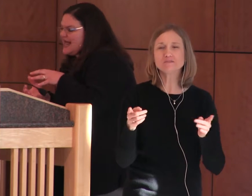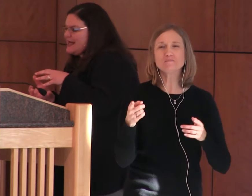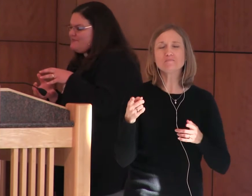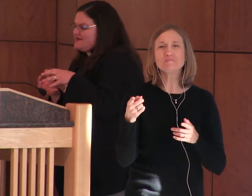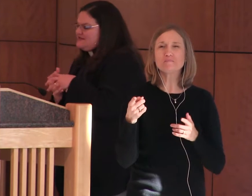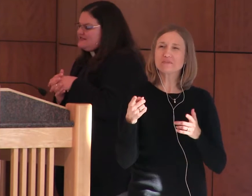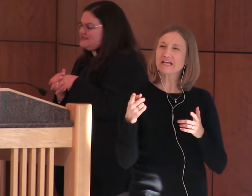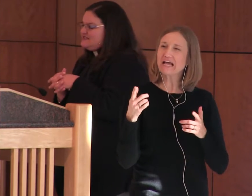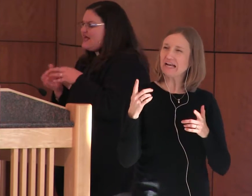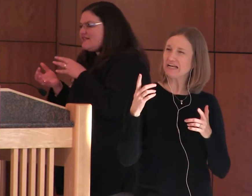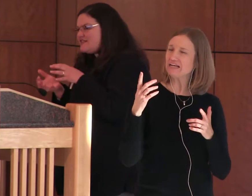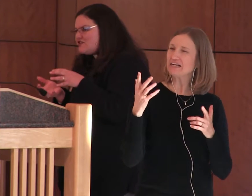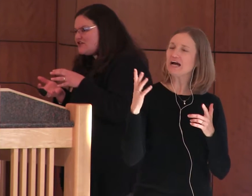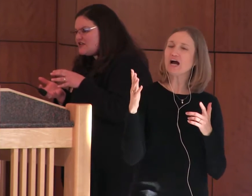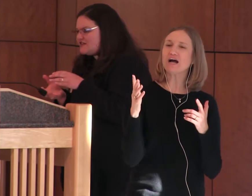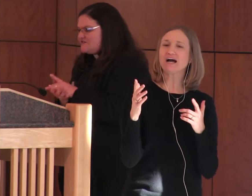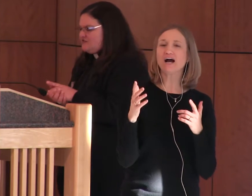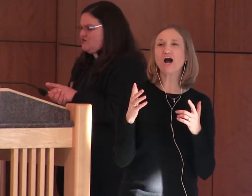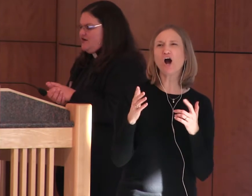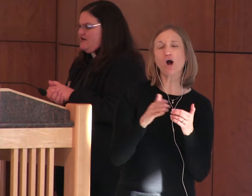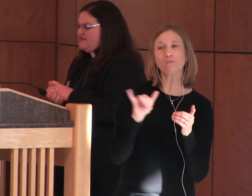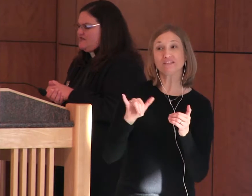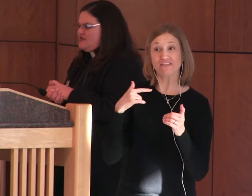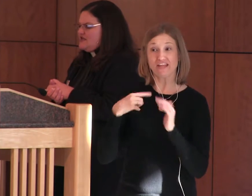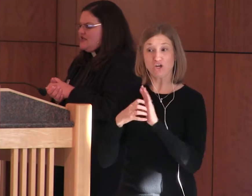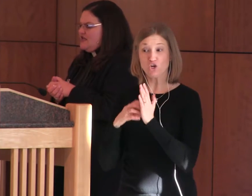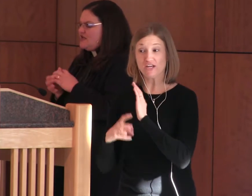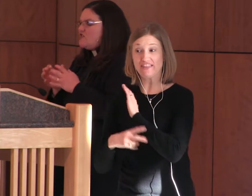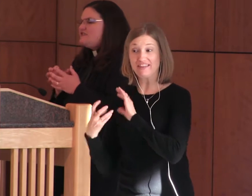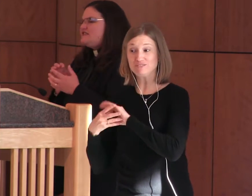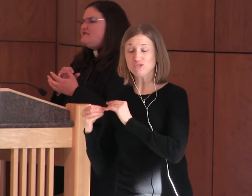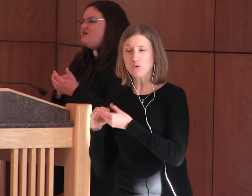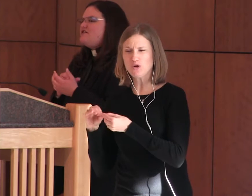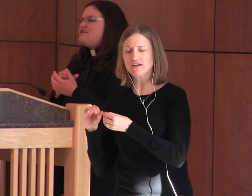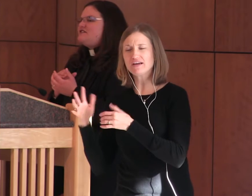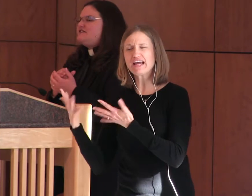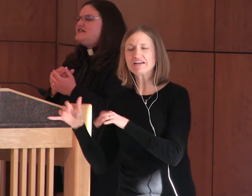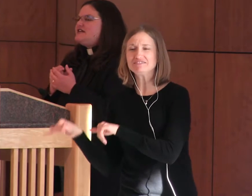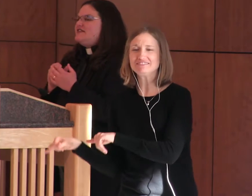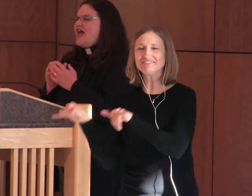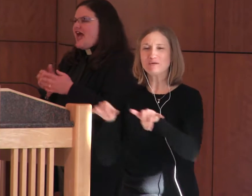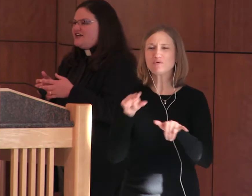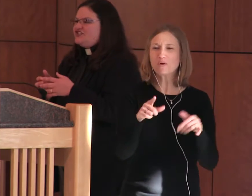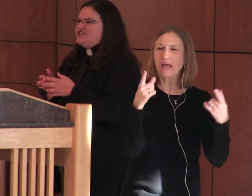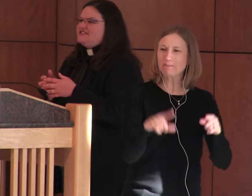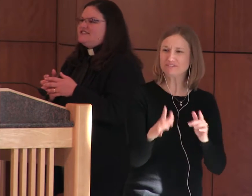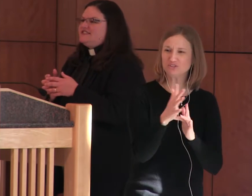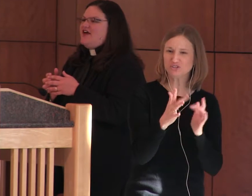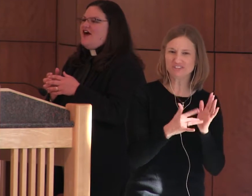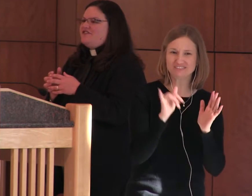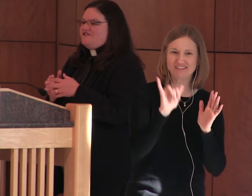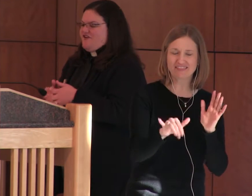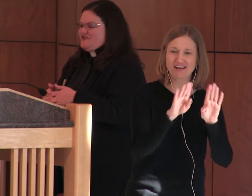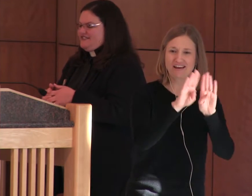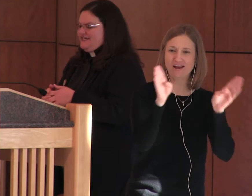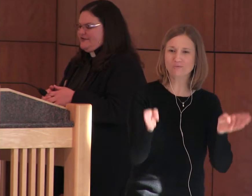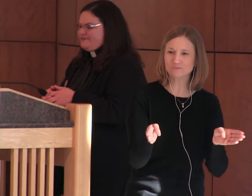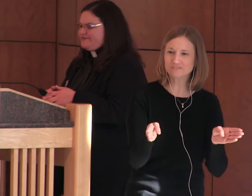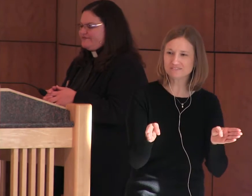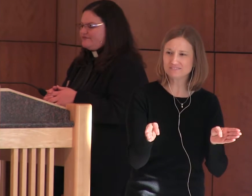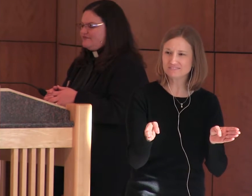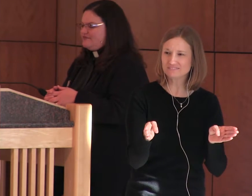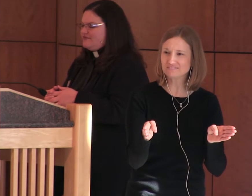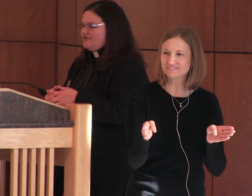turning that happens, kind of like the cookie thief story. And it closely mirrors the actions of the